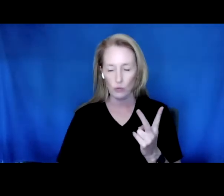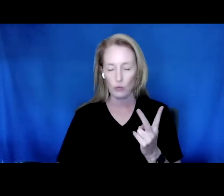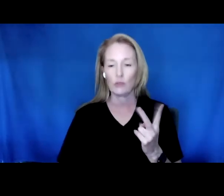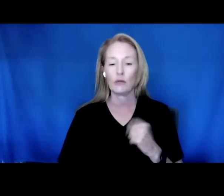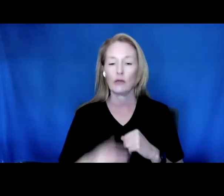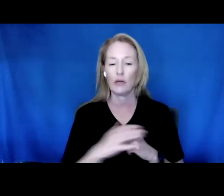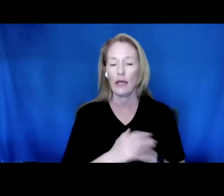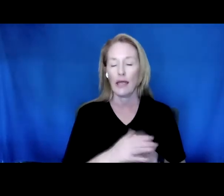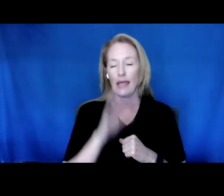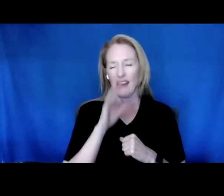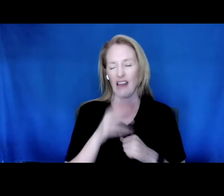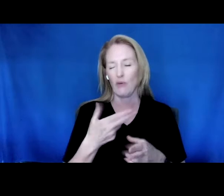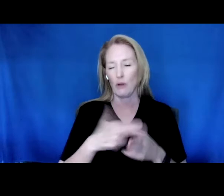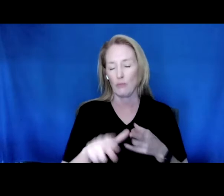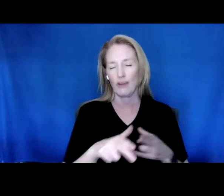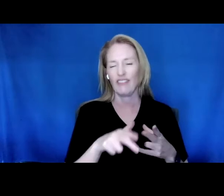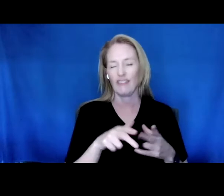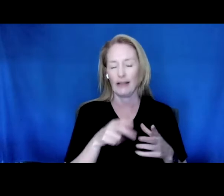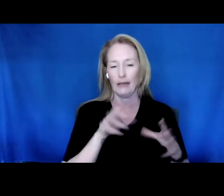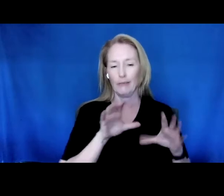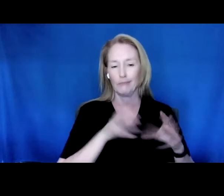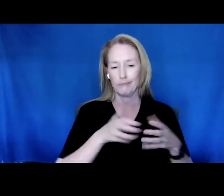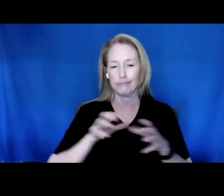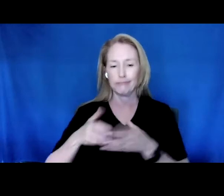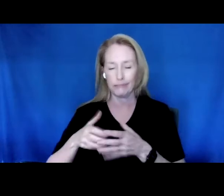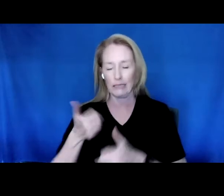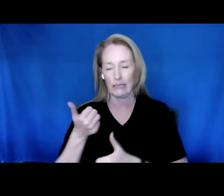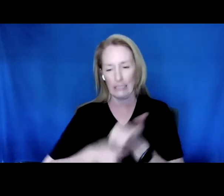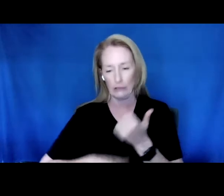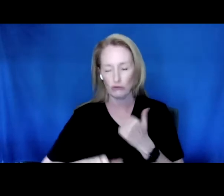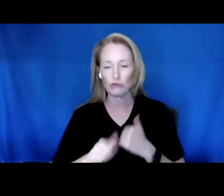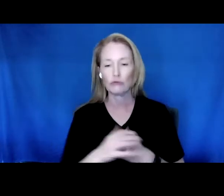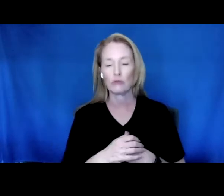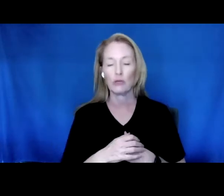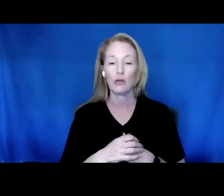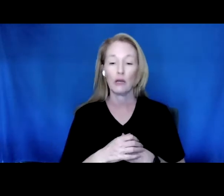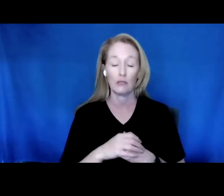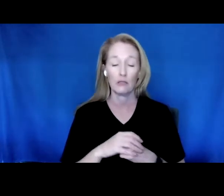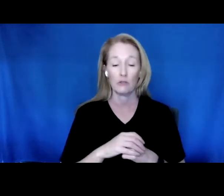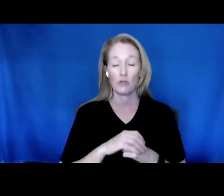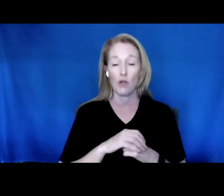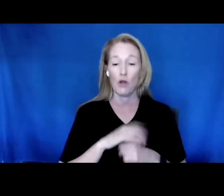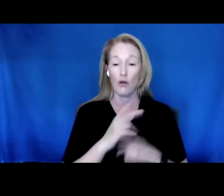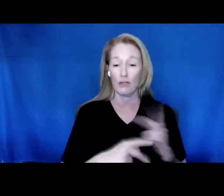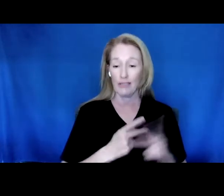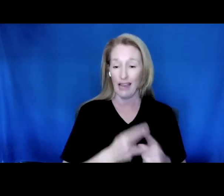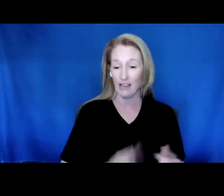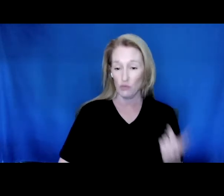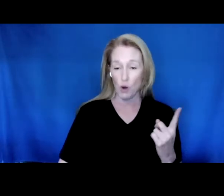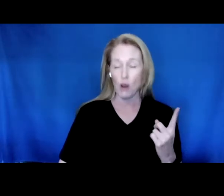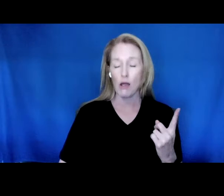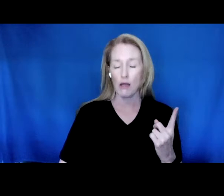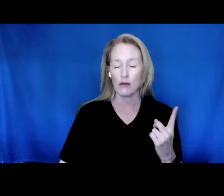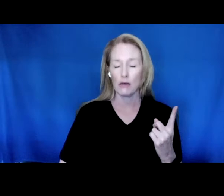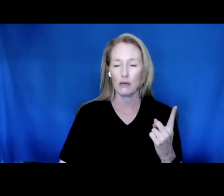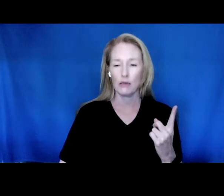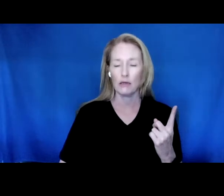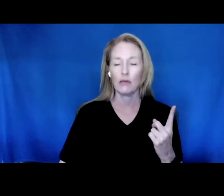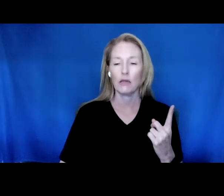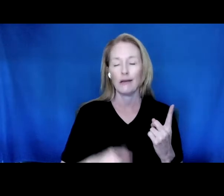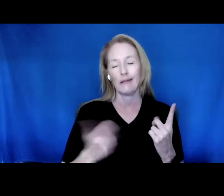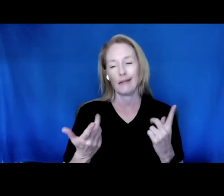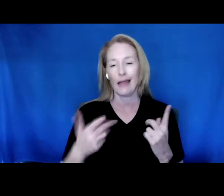what each step is to orientate you to this process. So in stage 1, that's really where we bring in community partners